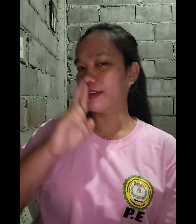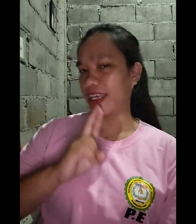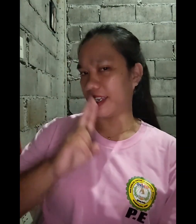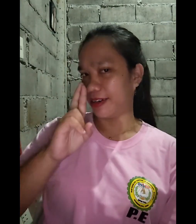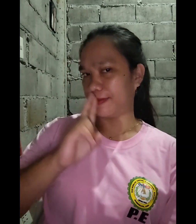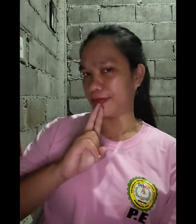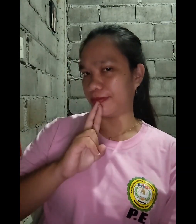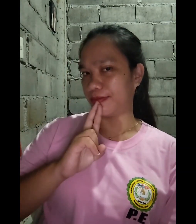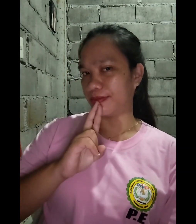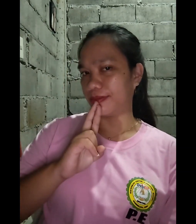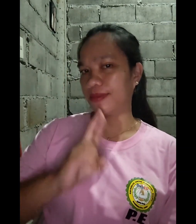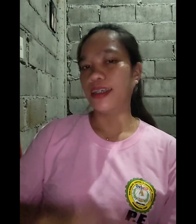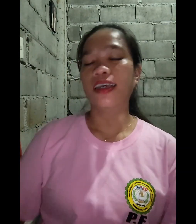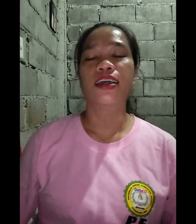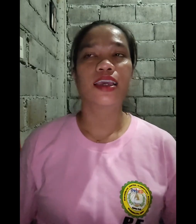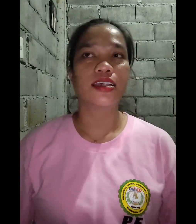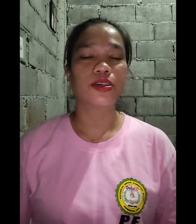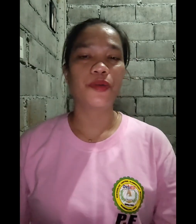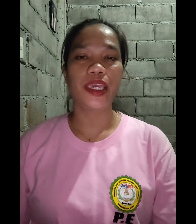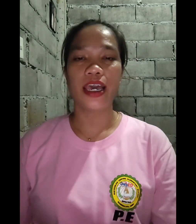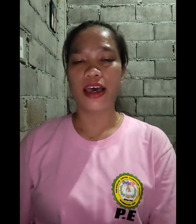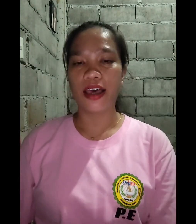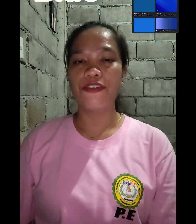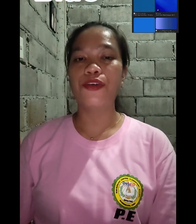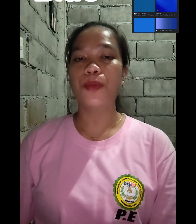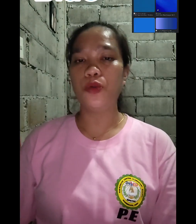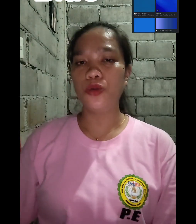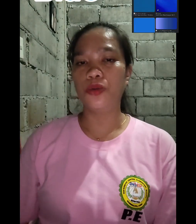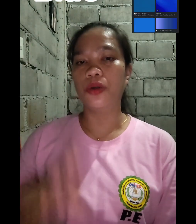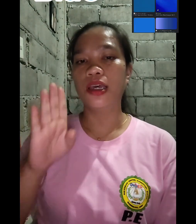Red. Okay, so we have blue.